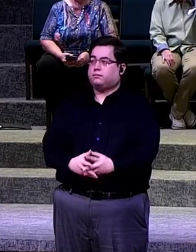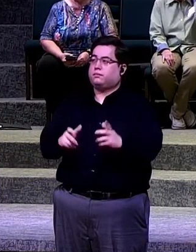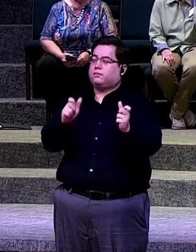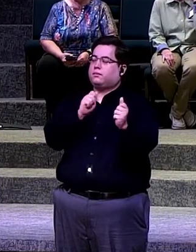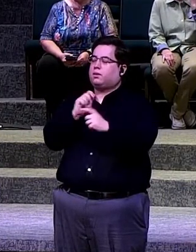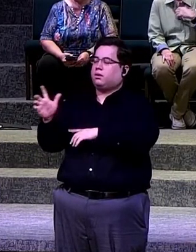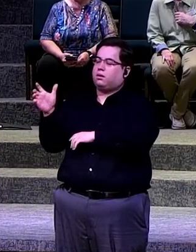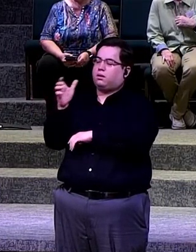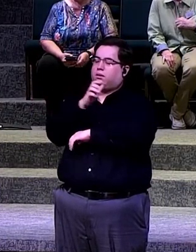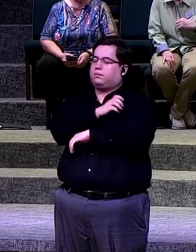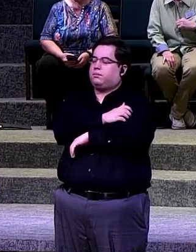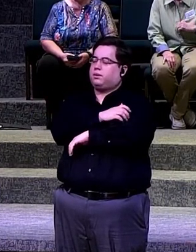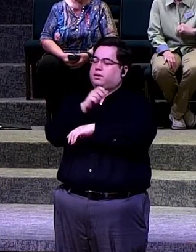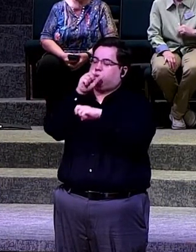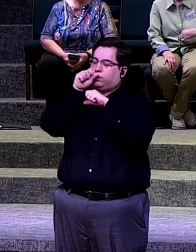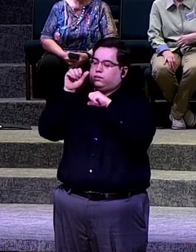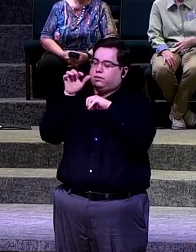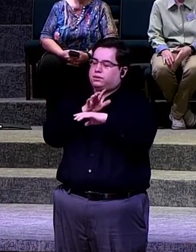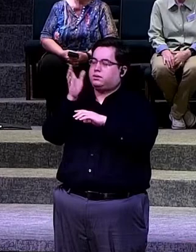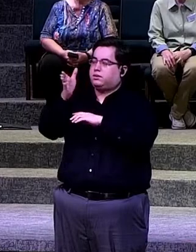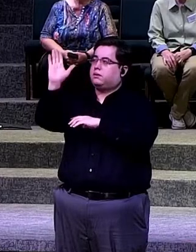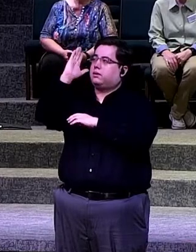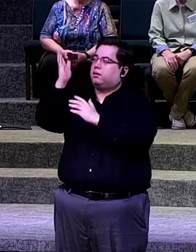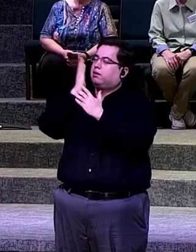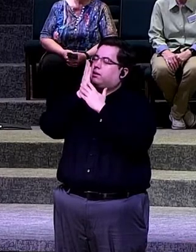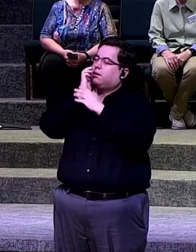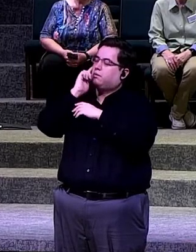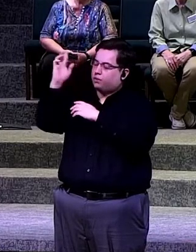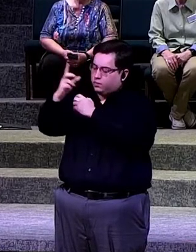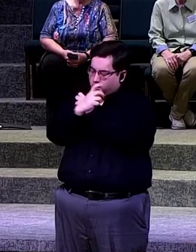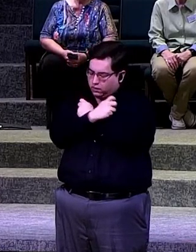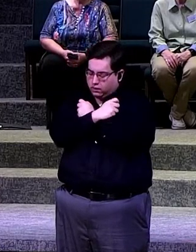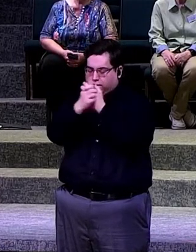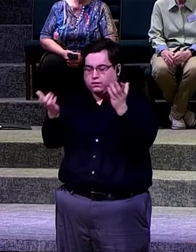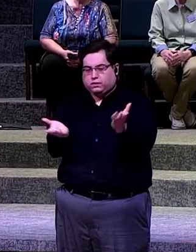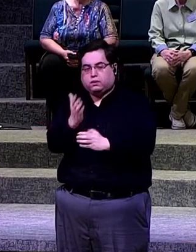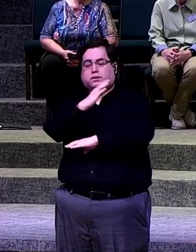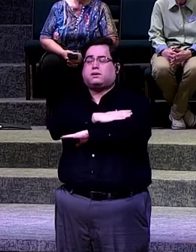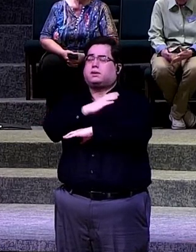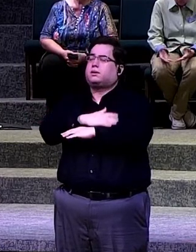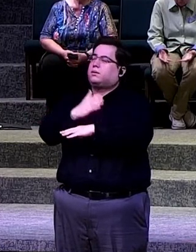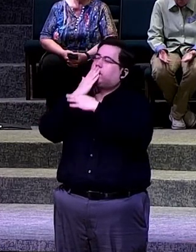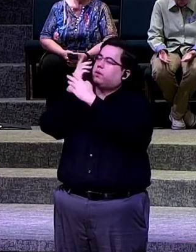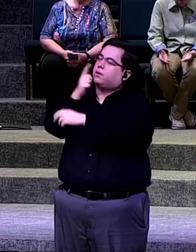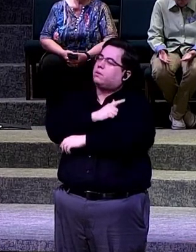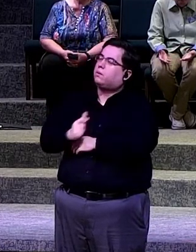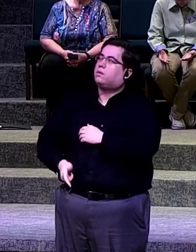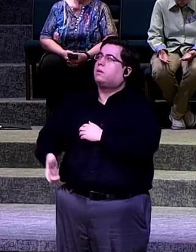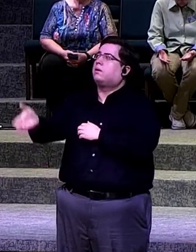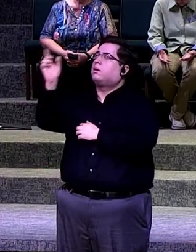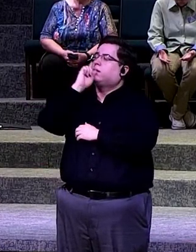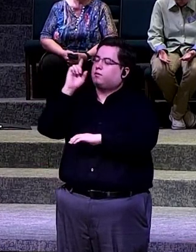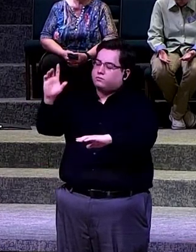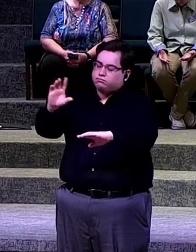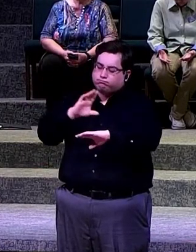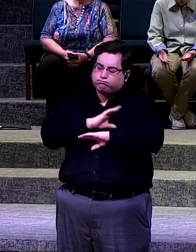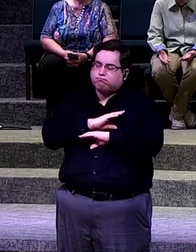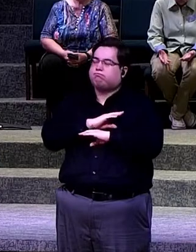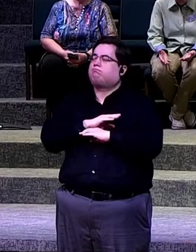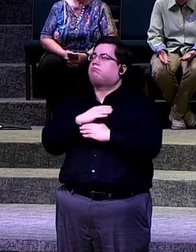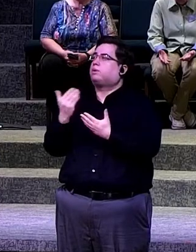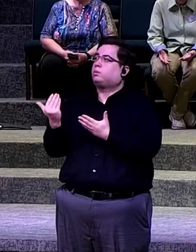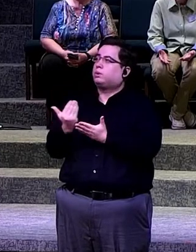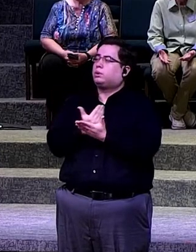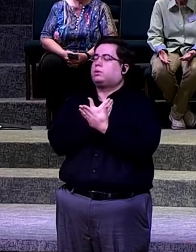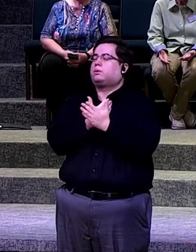Almighty and gracious God, we thank you for your love at this table. We thank you, Lord God, for filling us up and renewing us. And